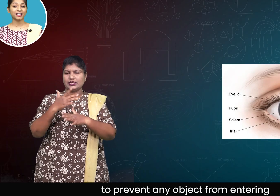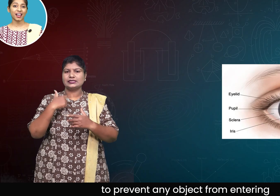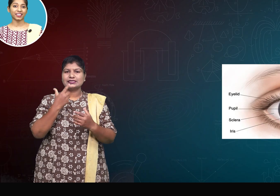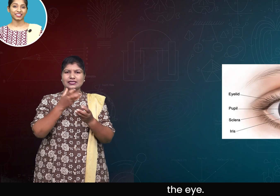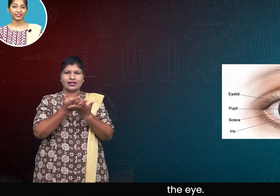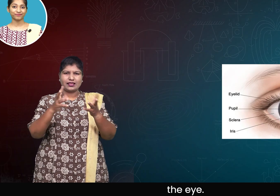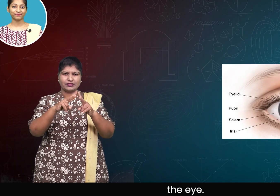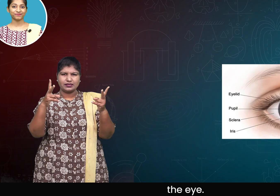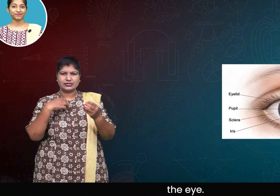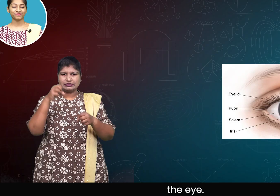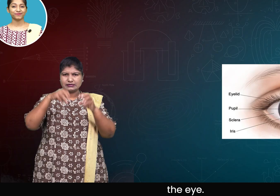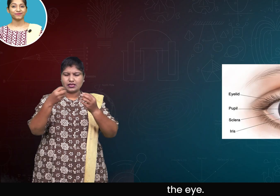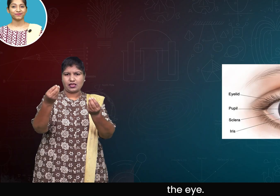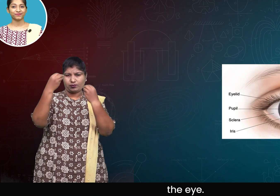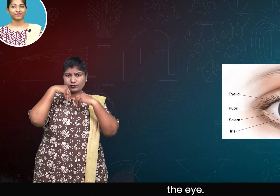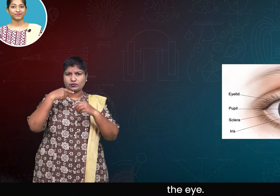entering the eye.